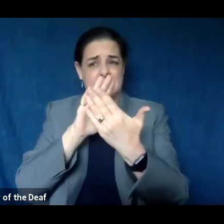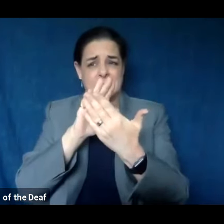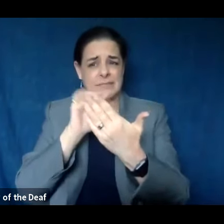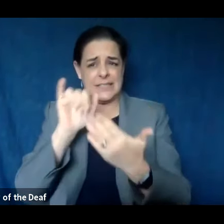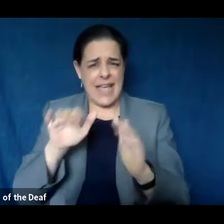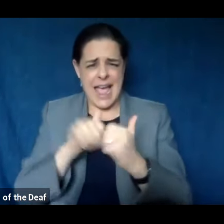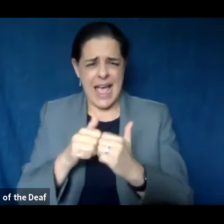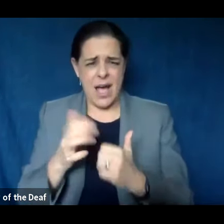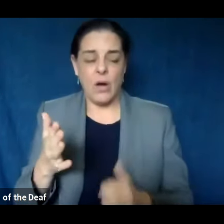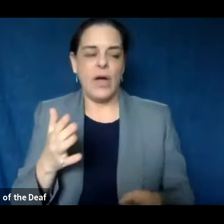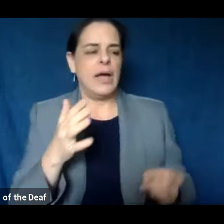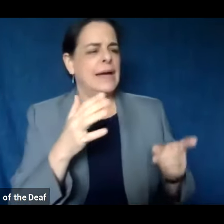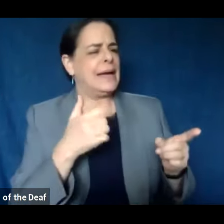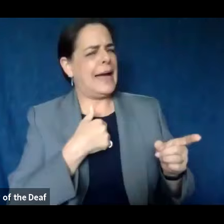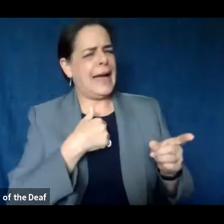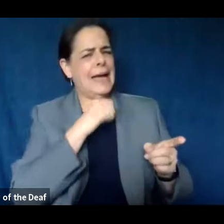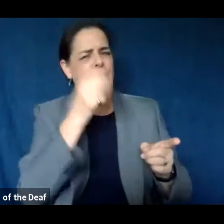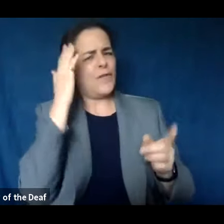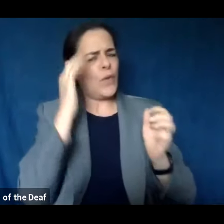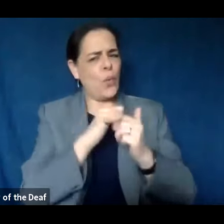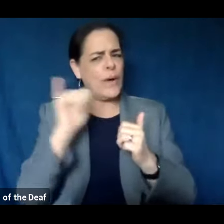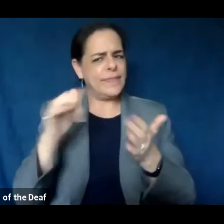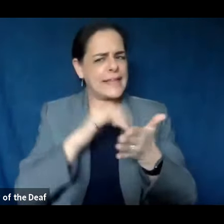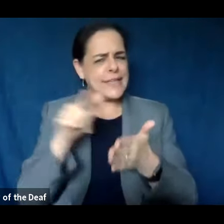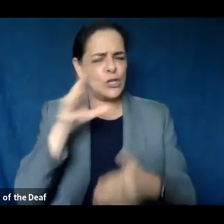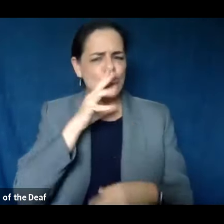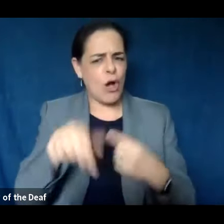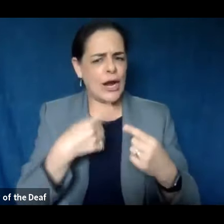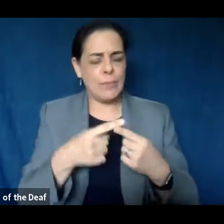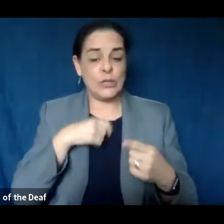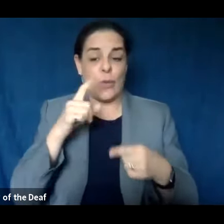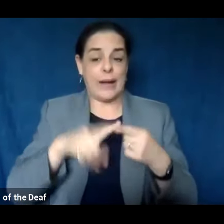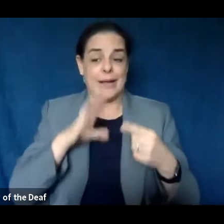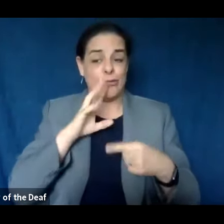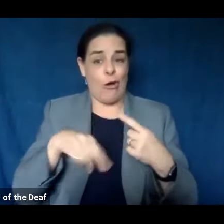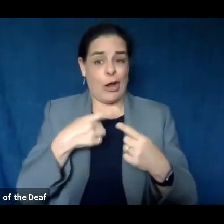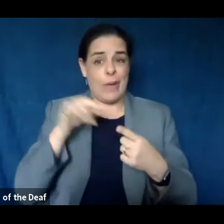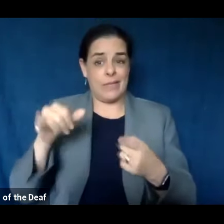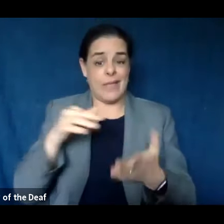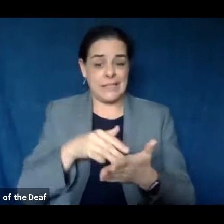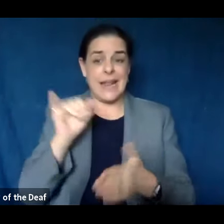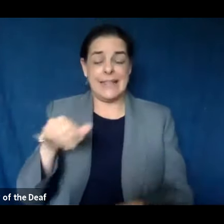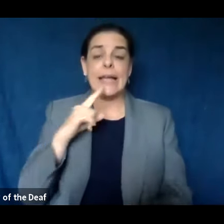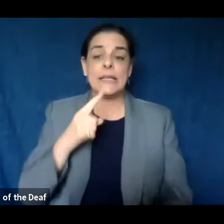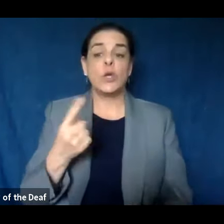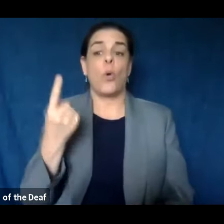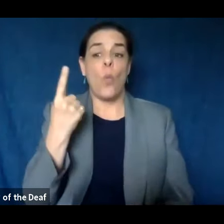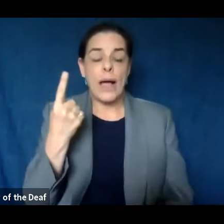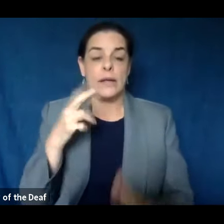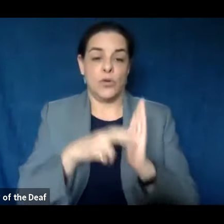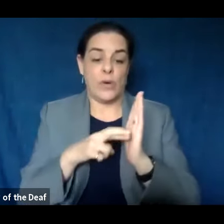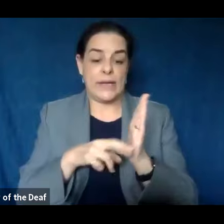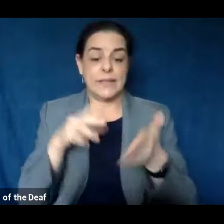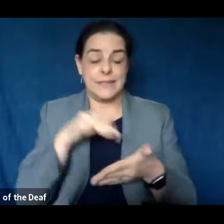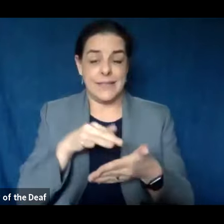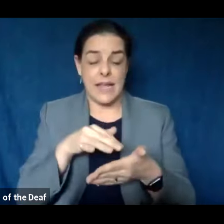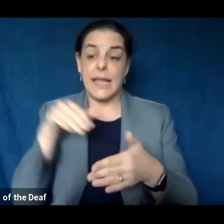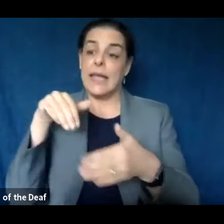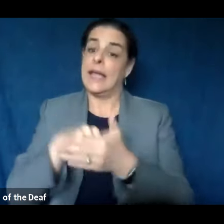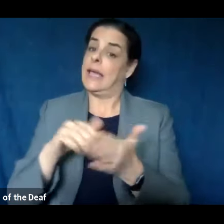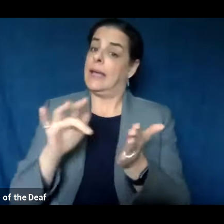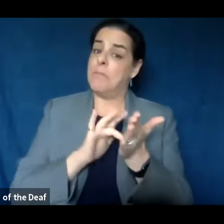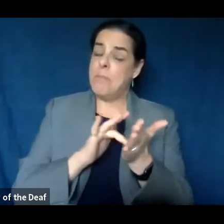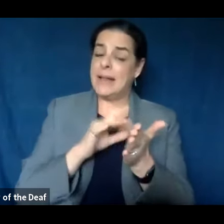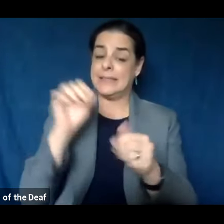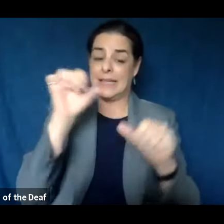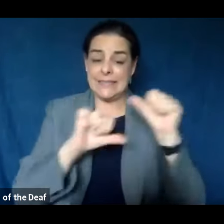I'm not familiar with the study you're referencing, so I can't speak to that study. It is just one study, and in science and in medicine, we